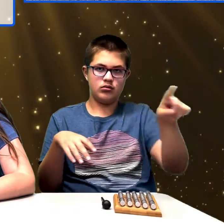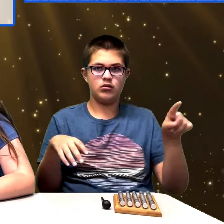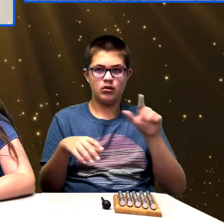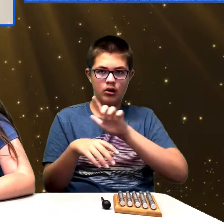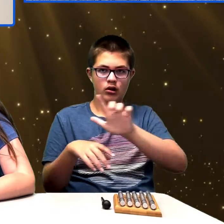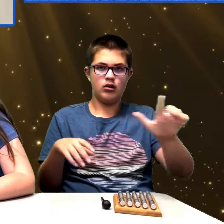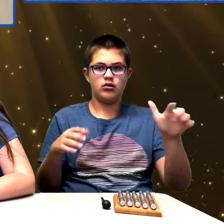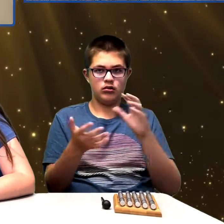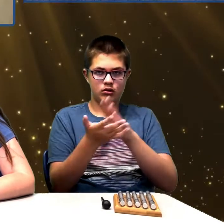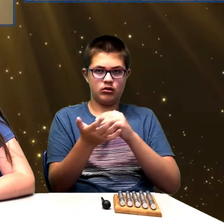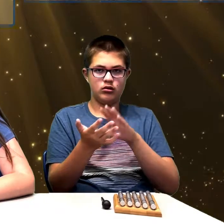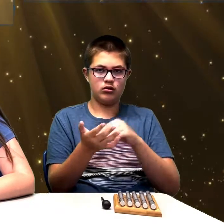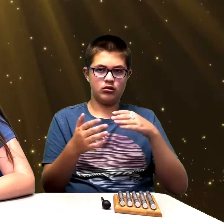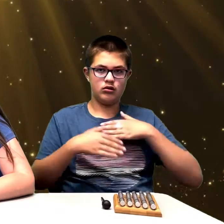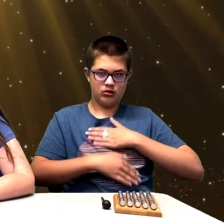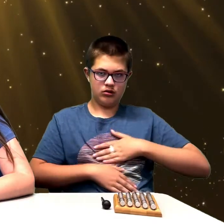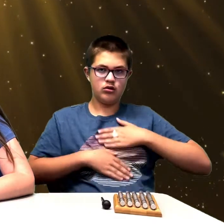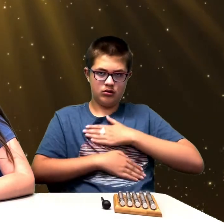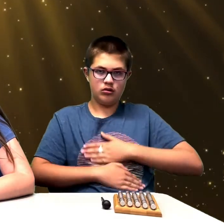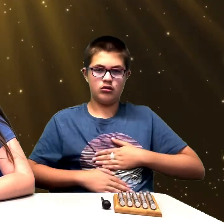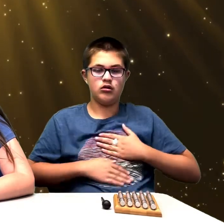learn from and enjoy.